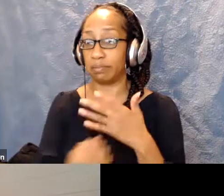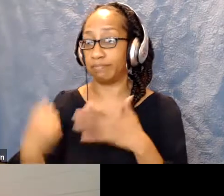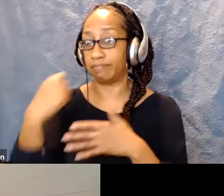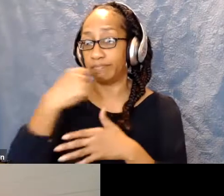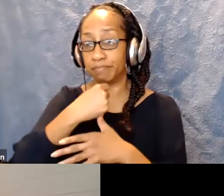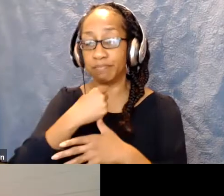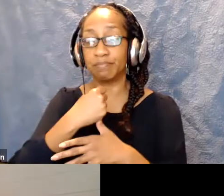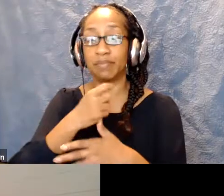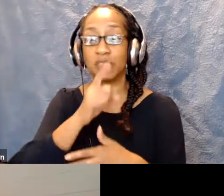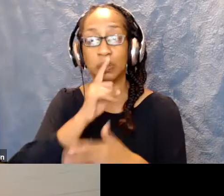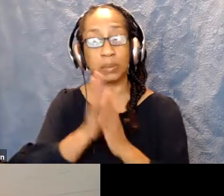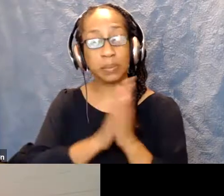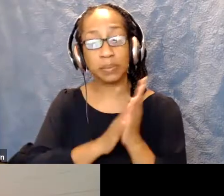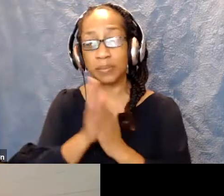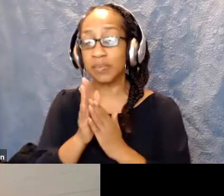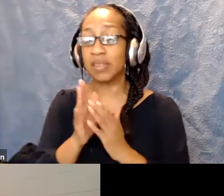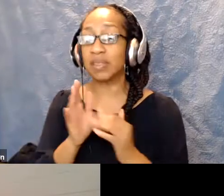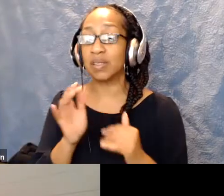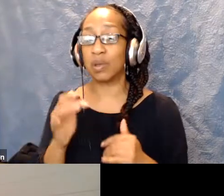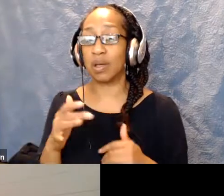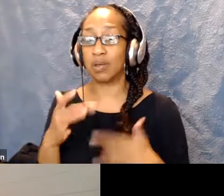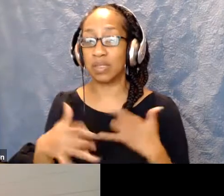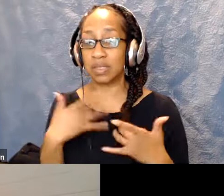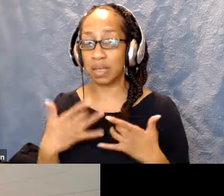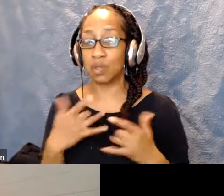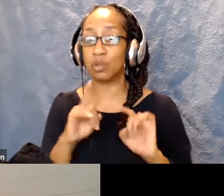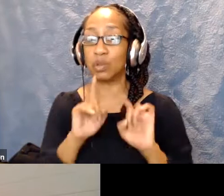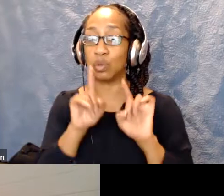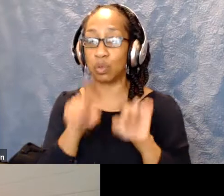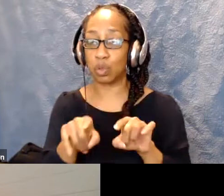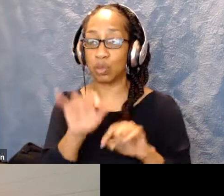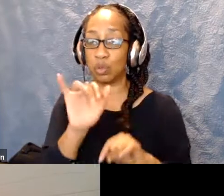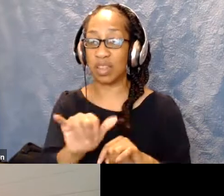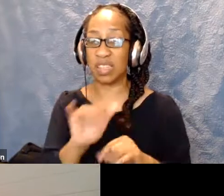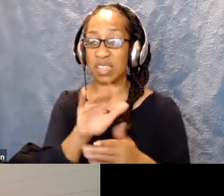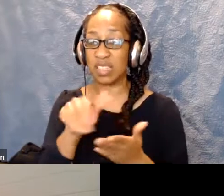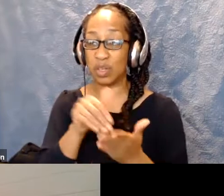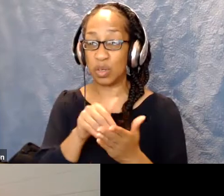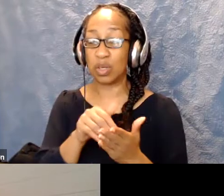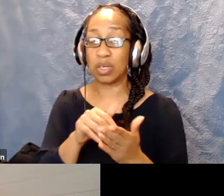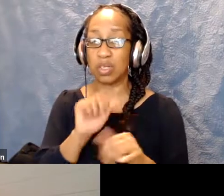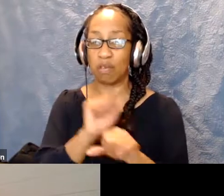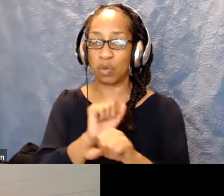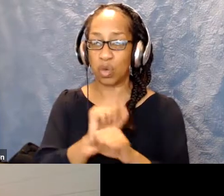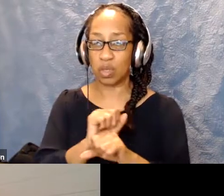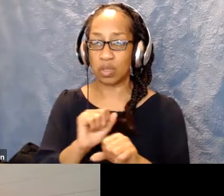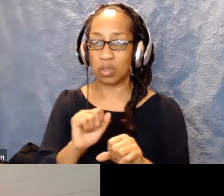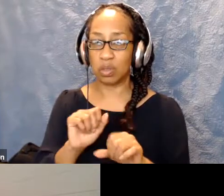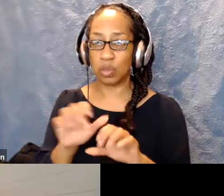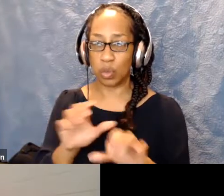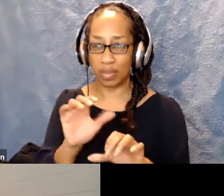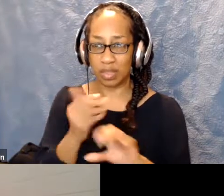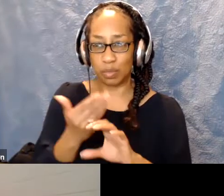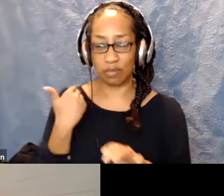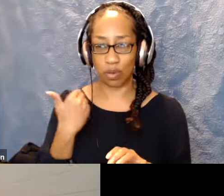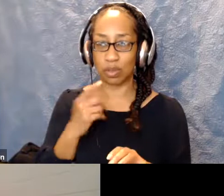why I was very excited to come to the Ability Center, because that is the industry in which I worked before. So I'm passionate about it too. So I'm glad